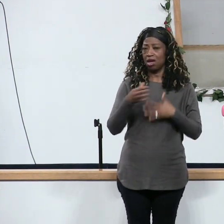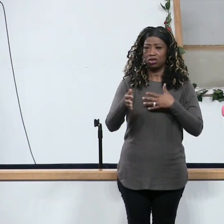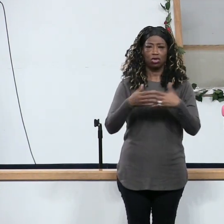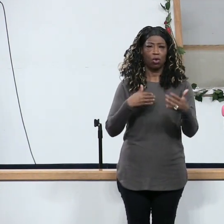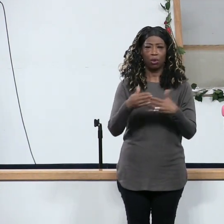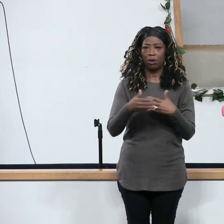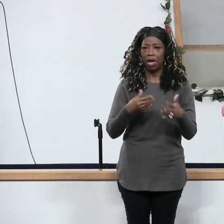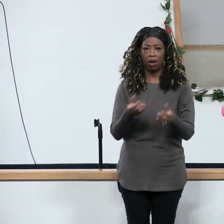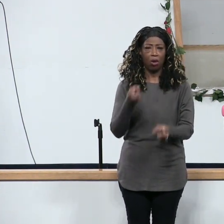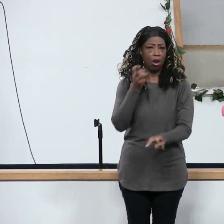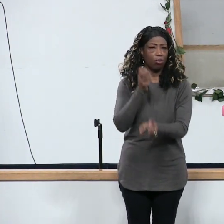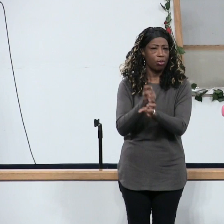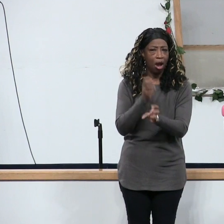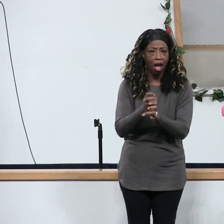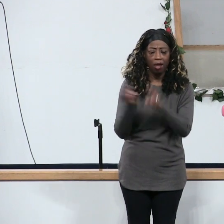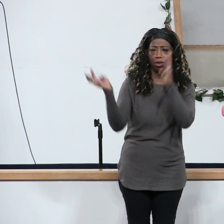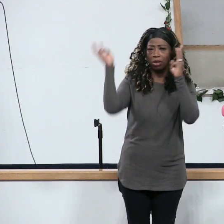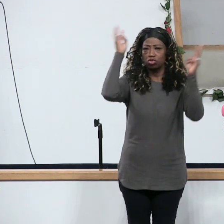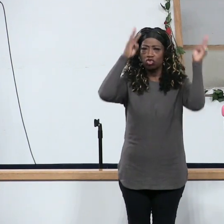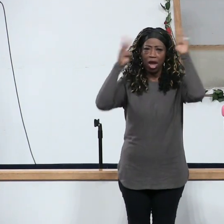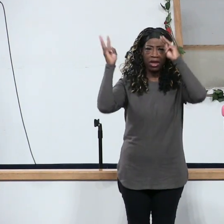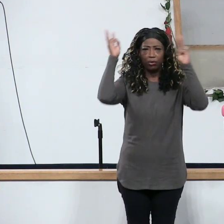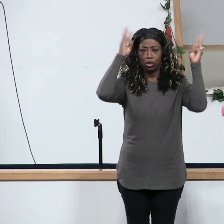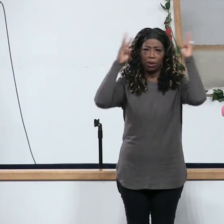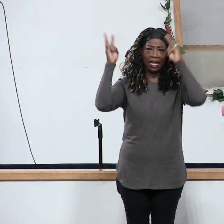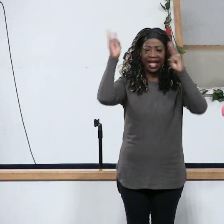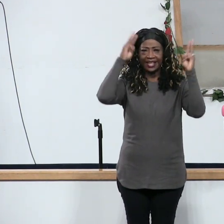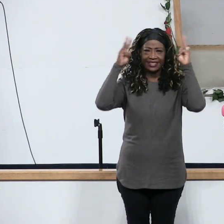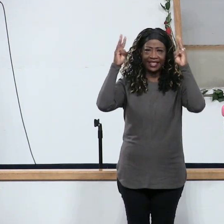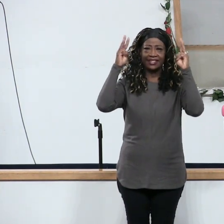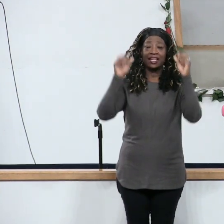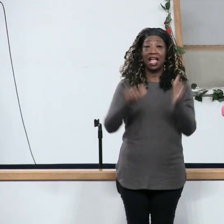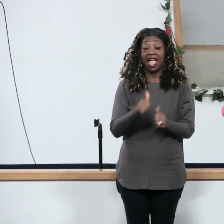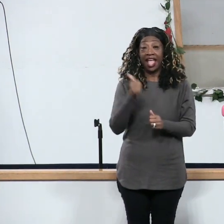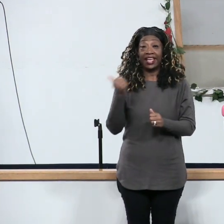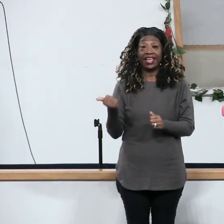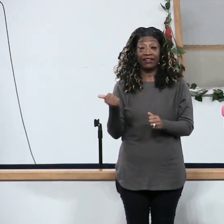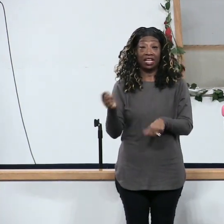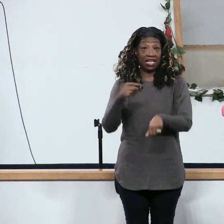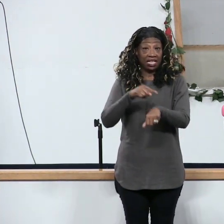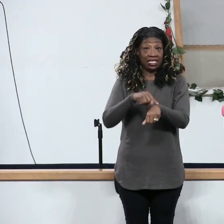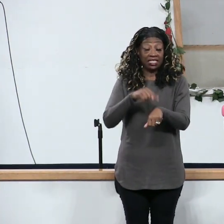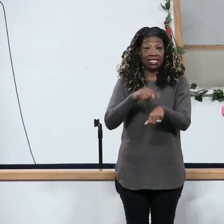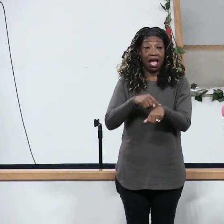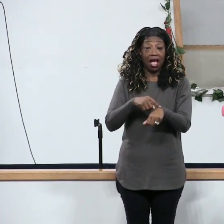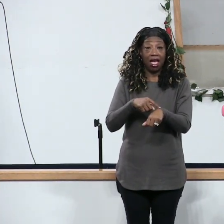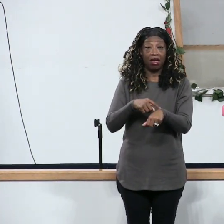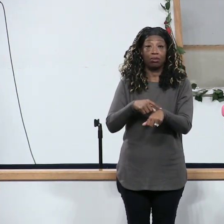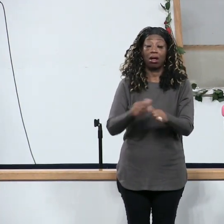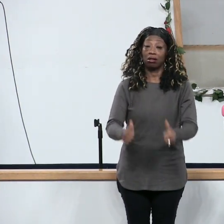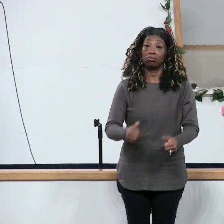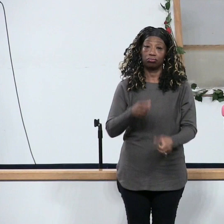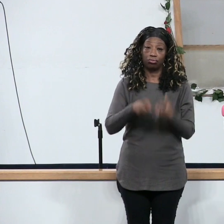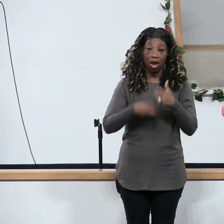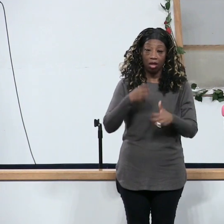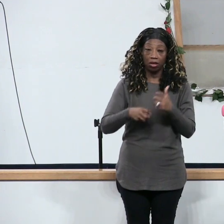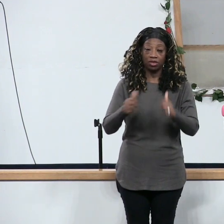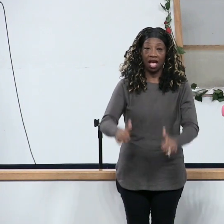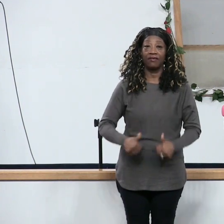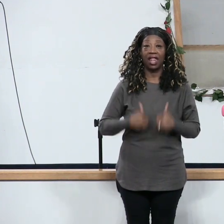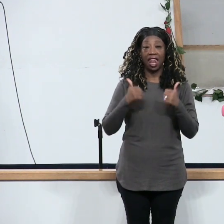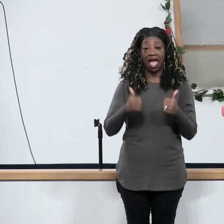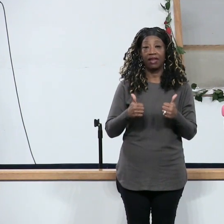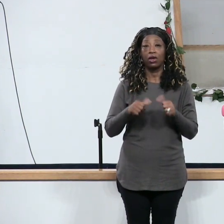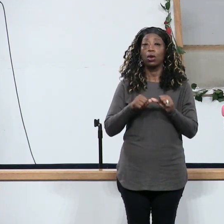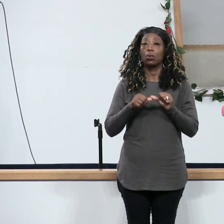of problems and trials and tribulations, and even in the midst of the issues of life, we still